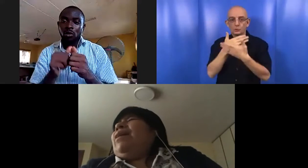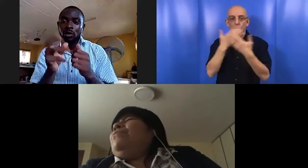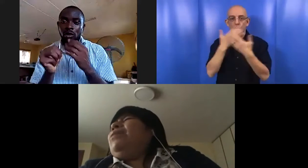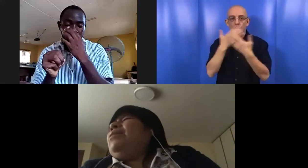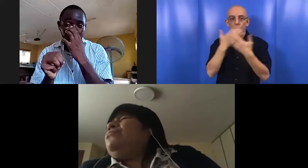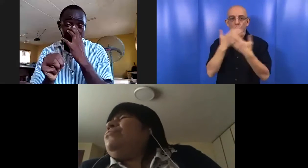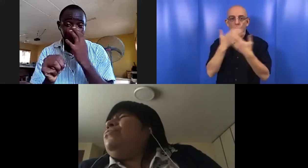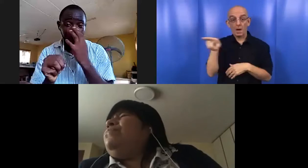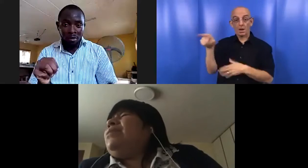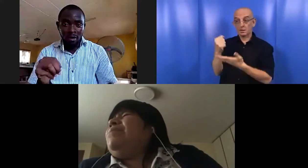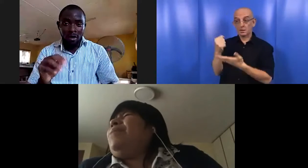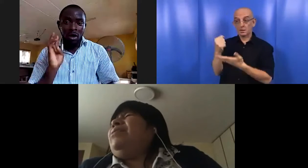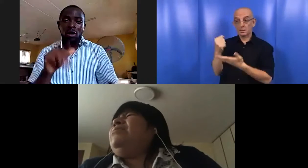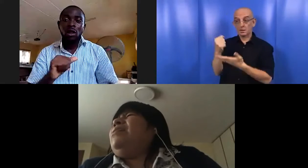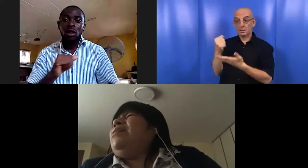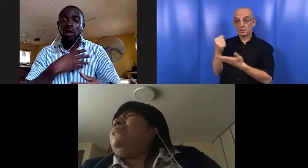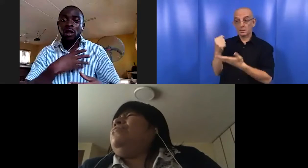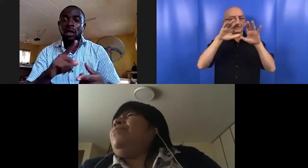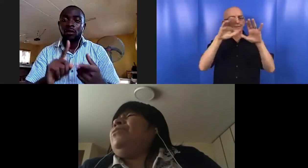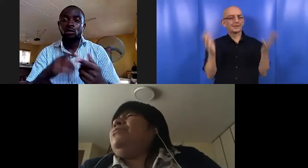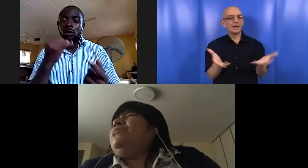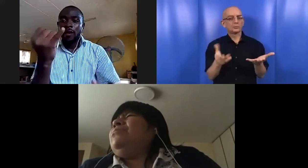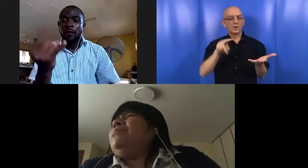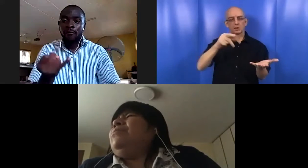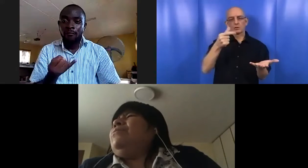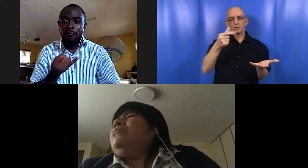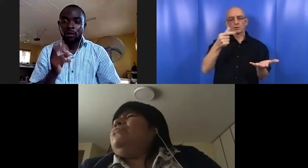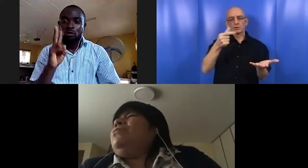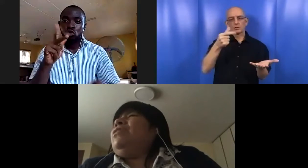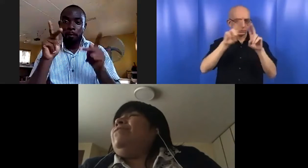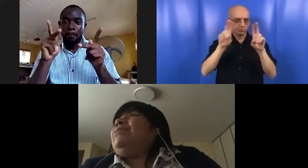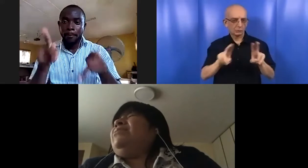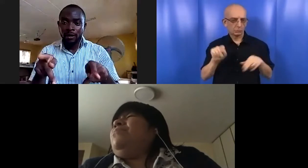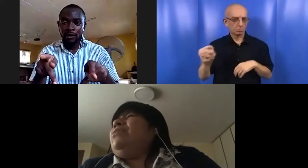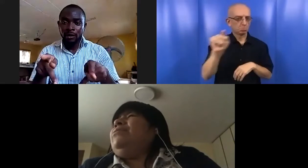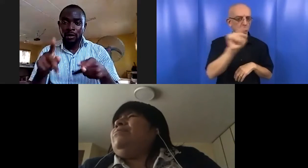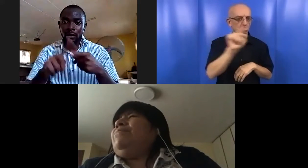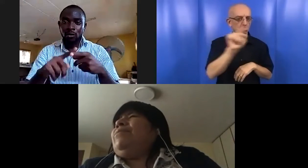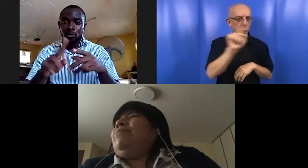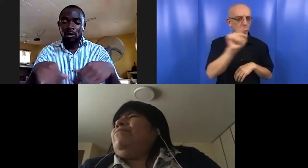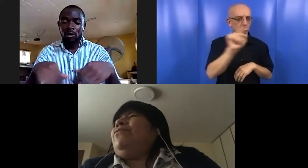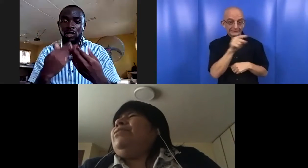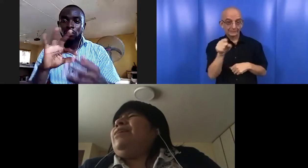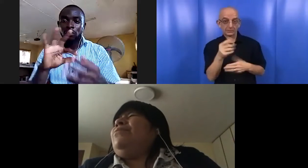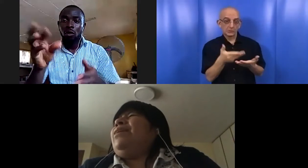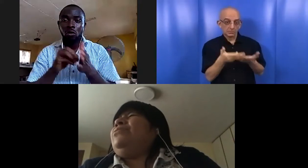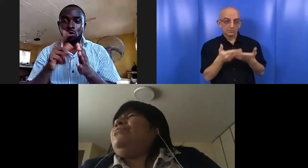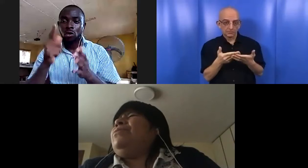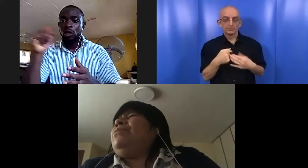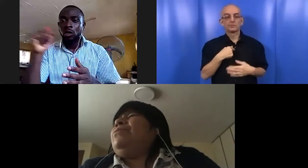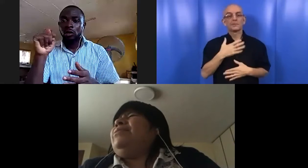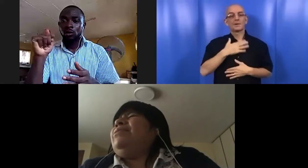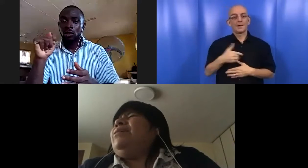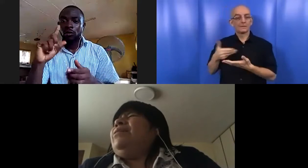And I would like to invite two persons to give the testimonials. First, I would like